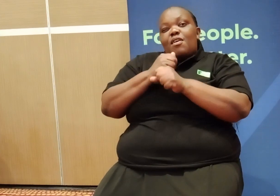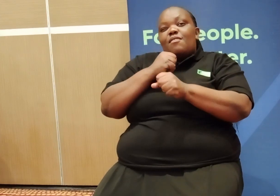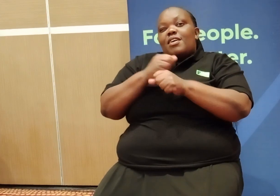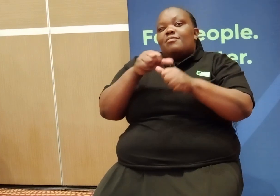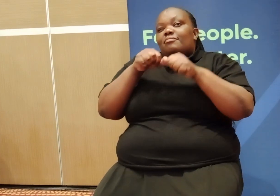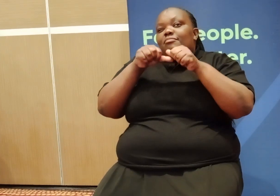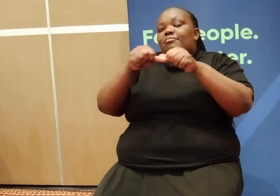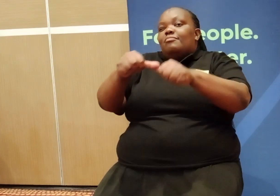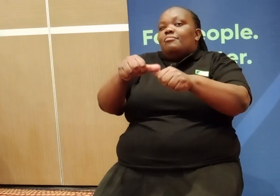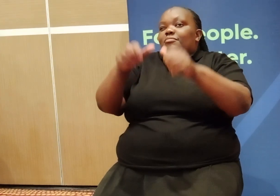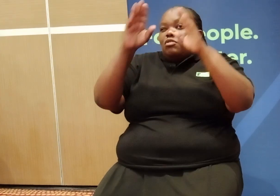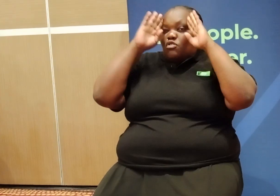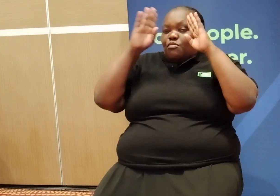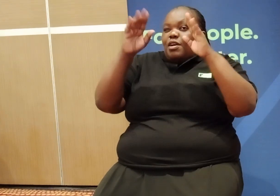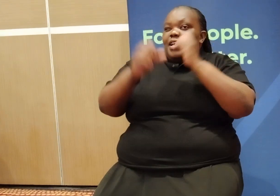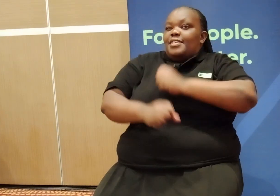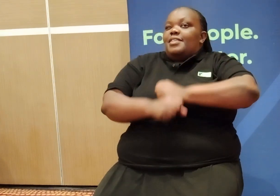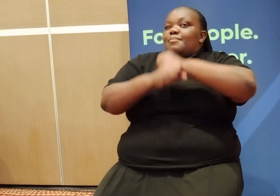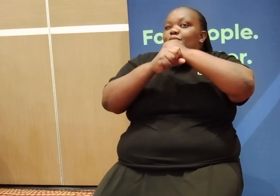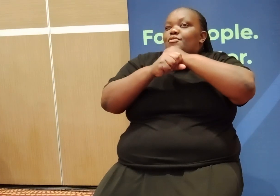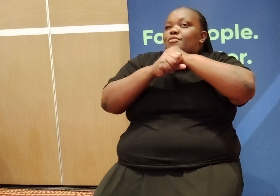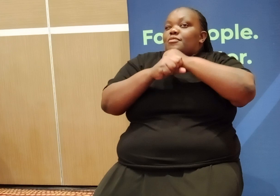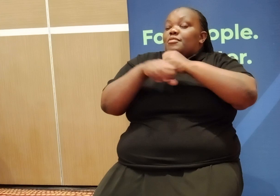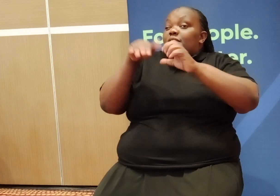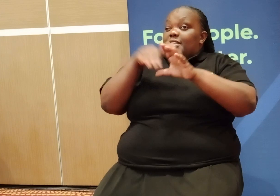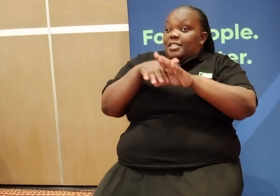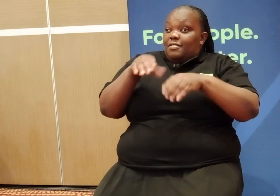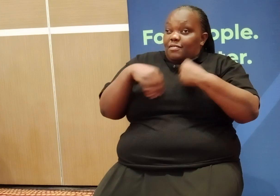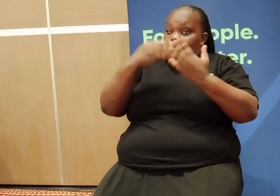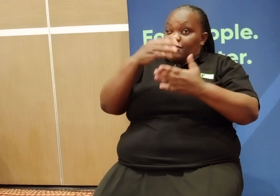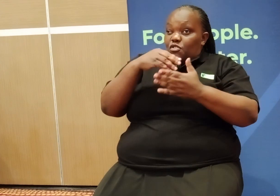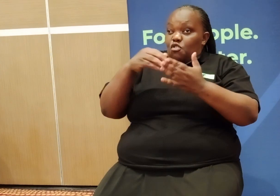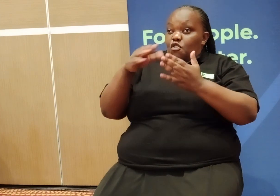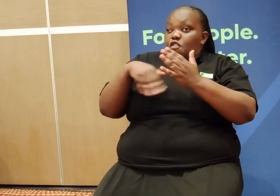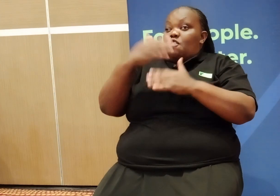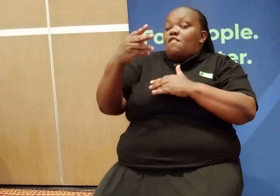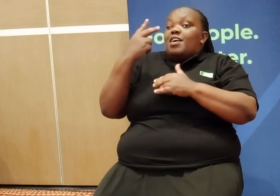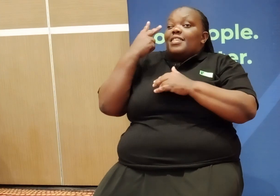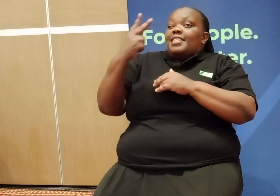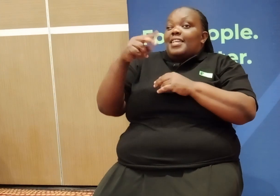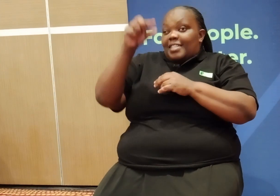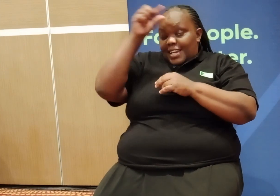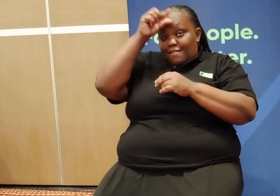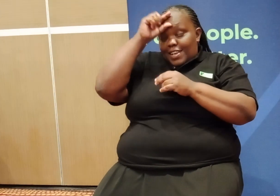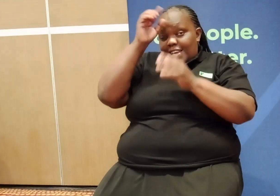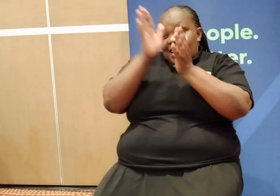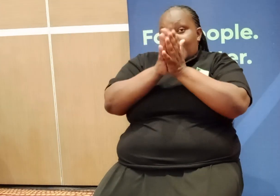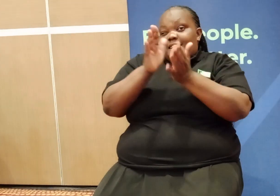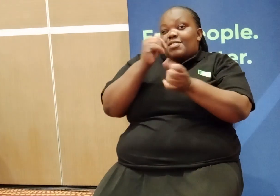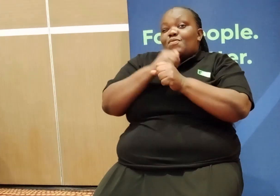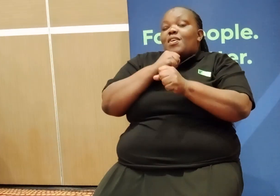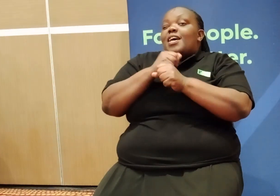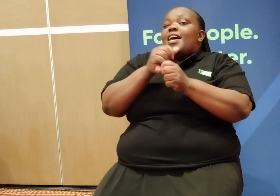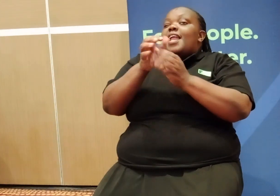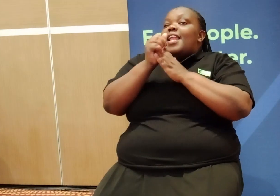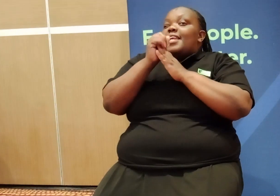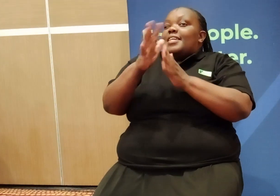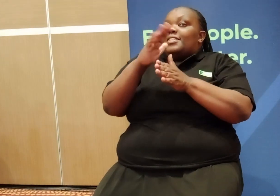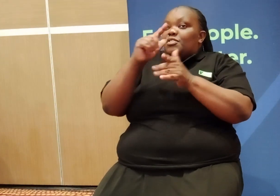continued commitment, and support in providing oversight, governance, and effective leadership to our